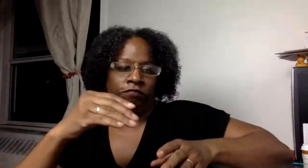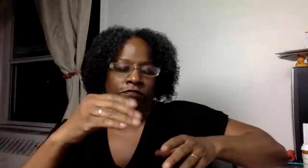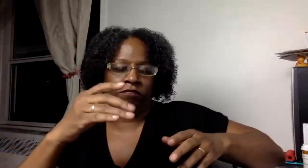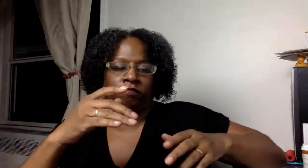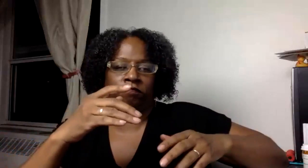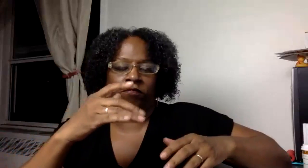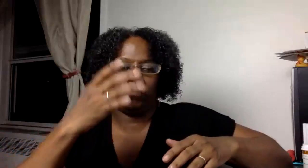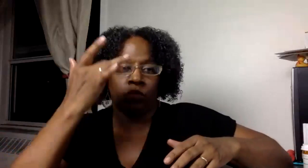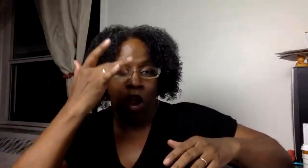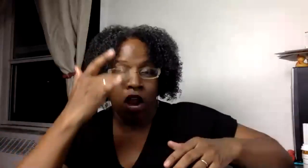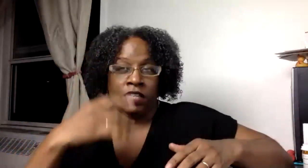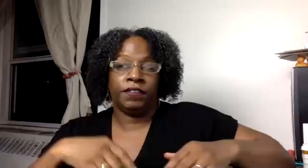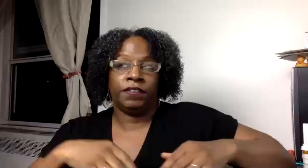I'm deaf and I can see, so we're kind of in,